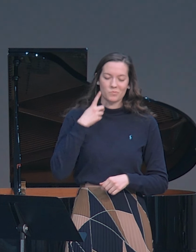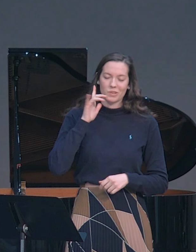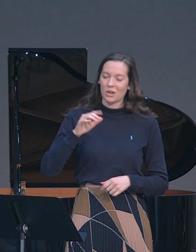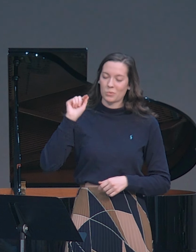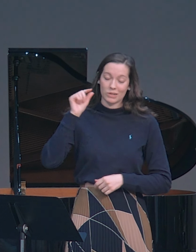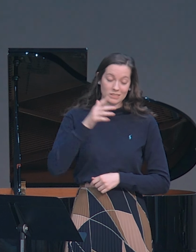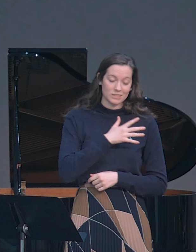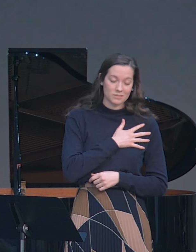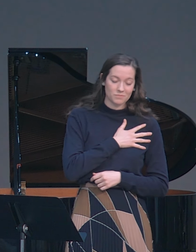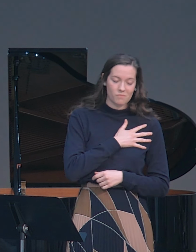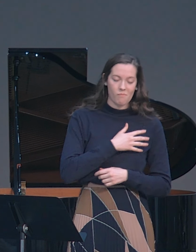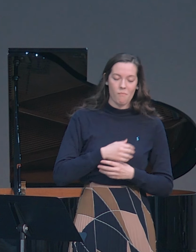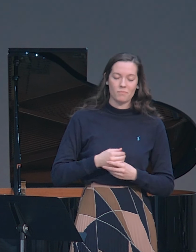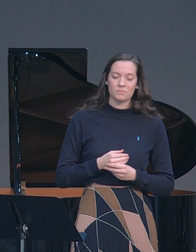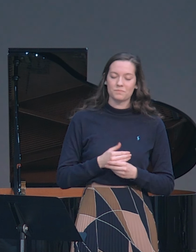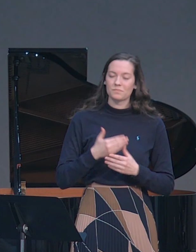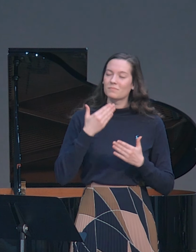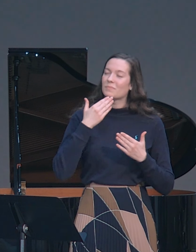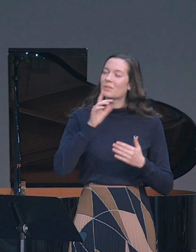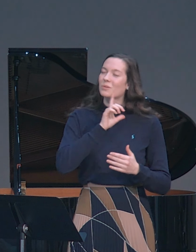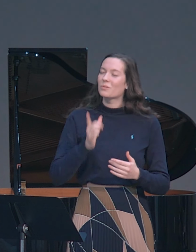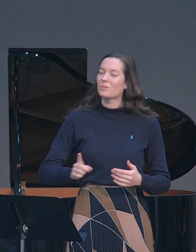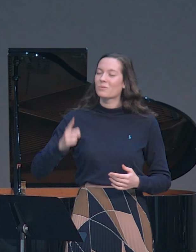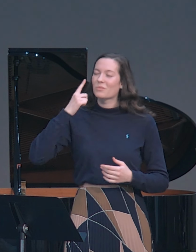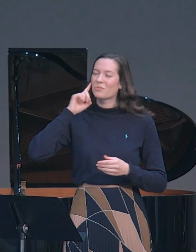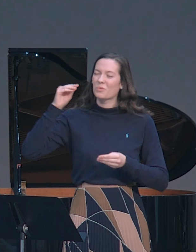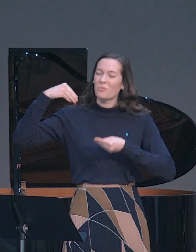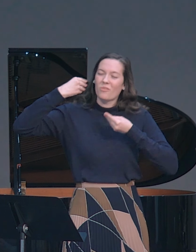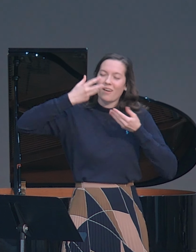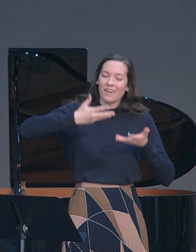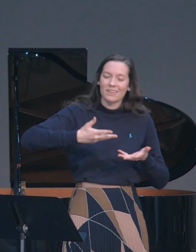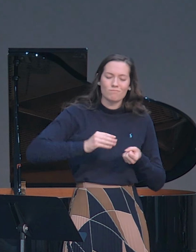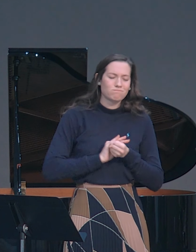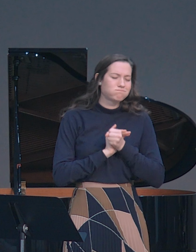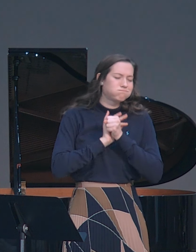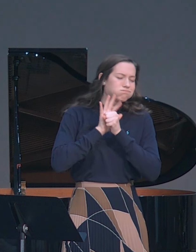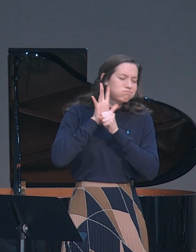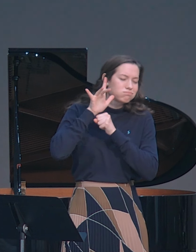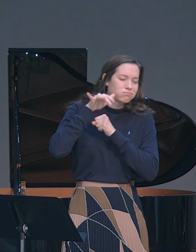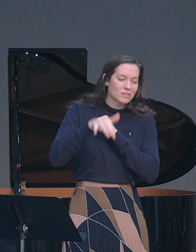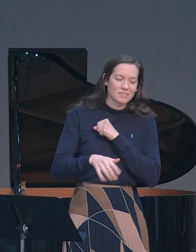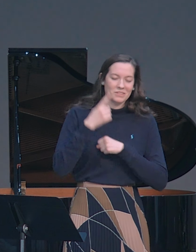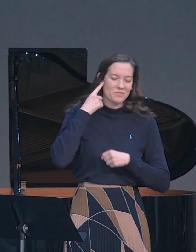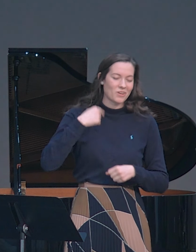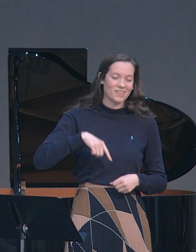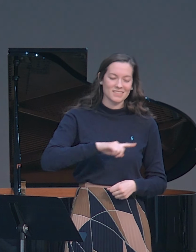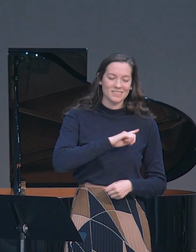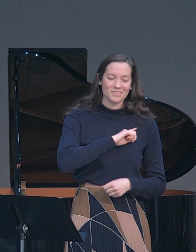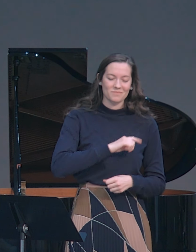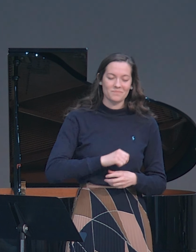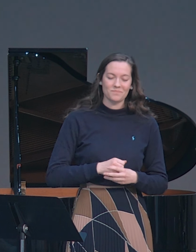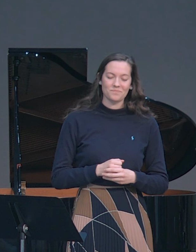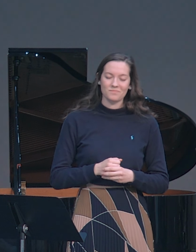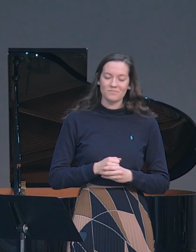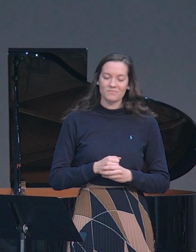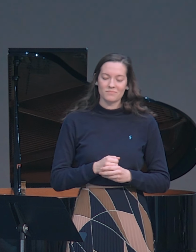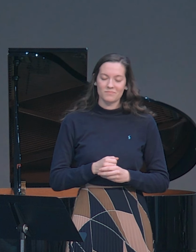Thank you, Lord, for providing for us so richly and so abundantly in a way that was